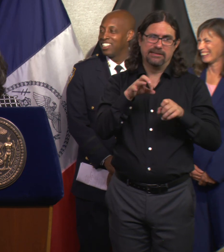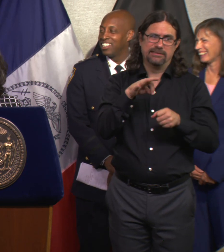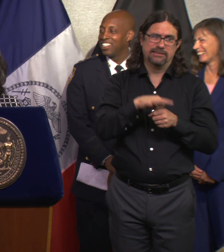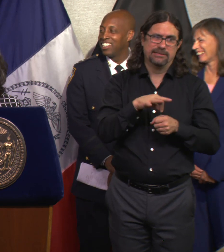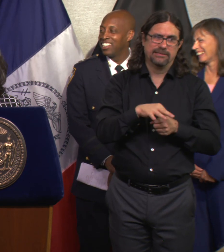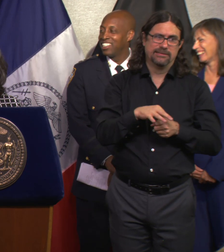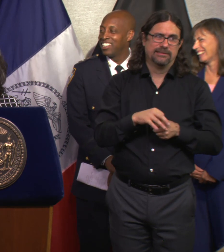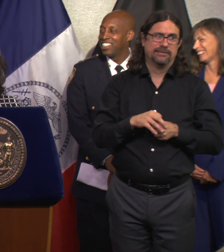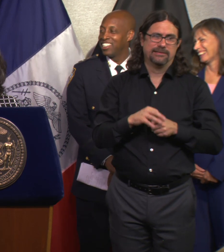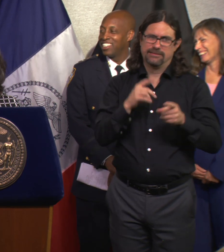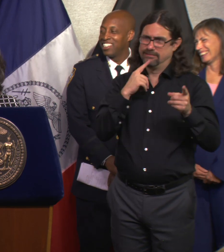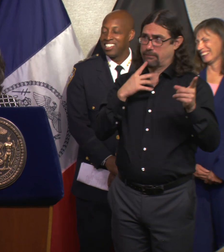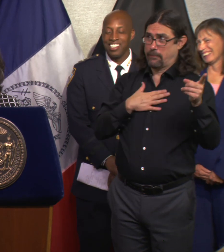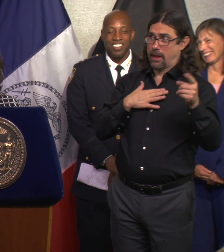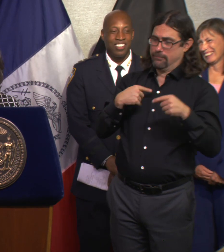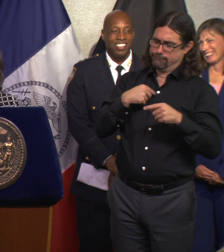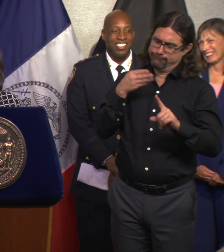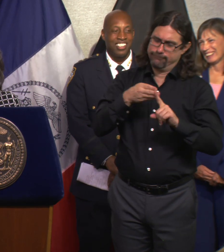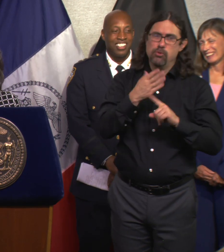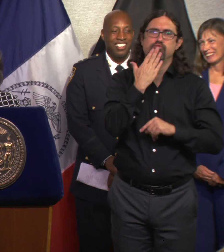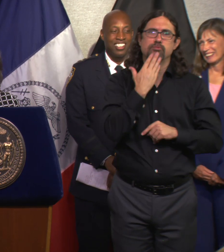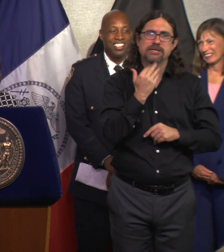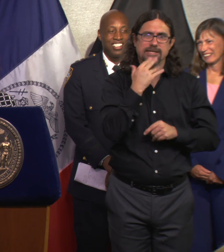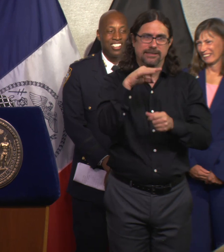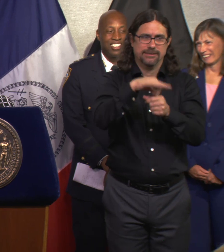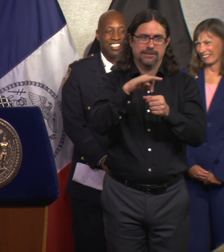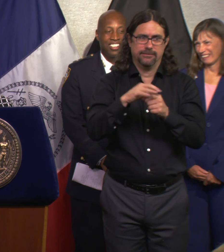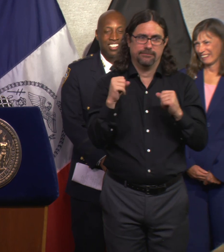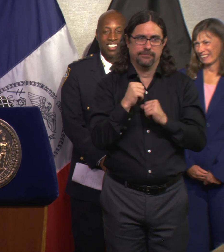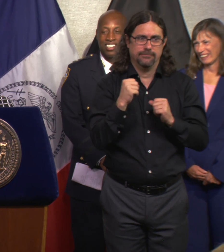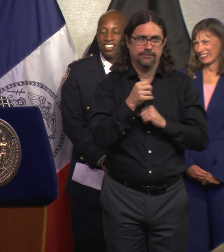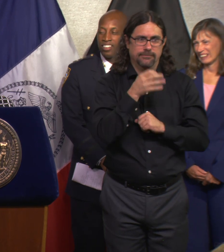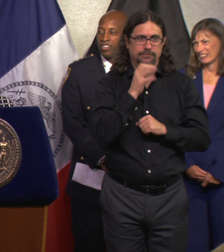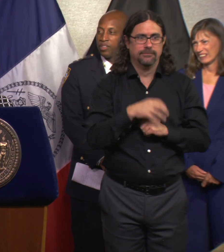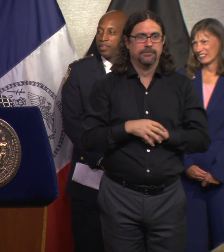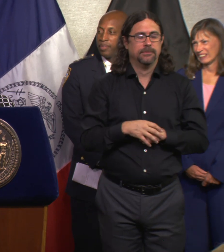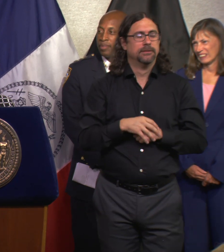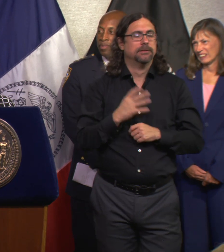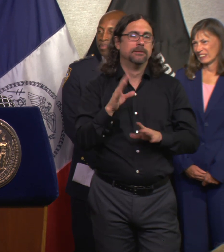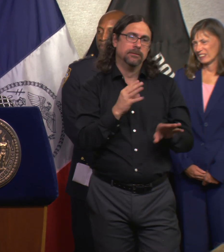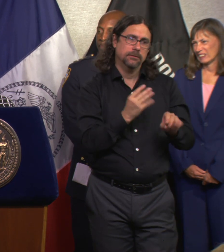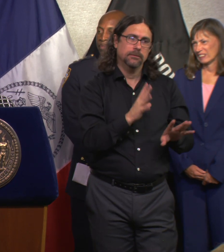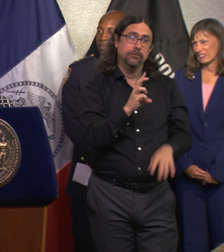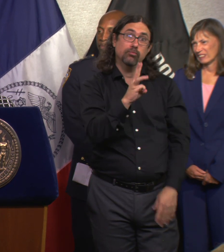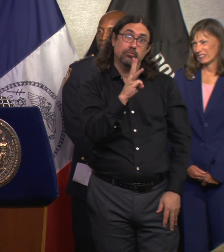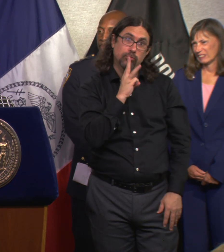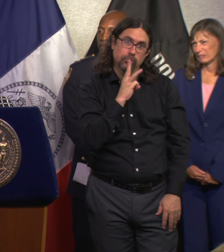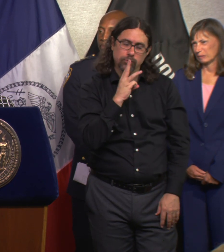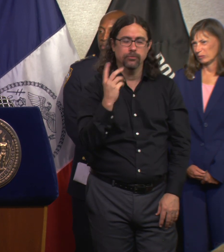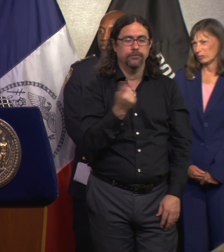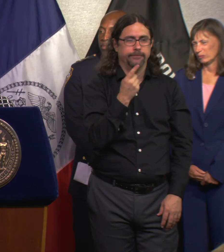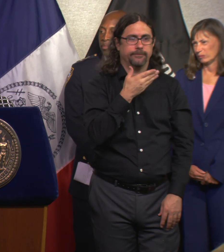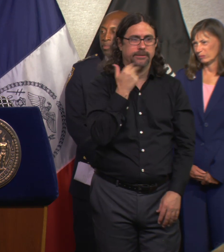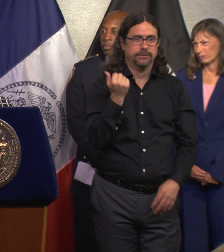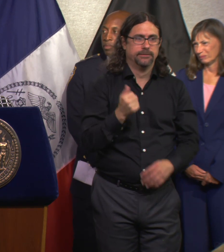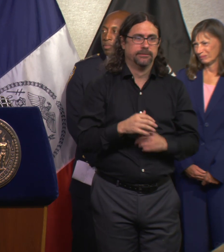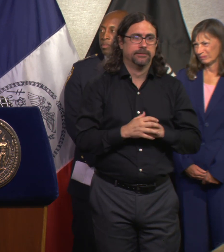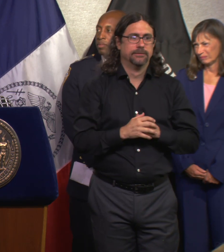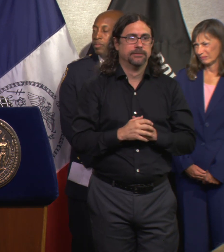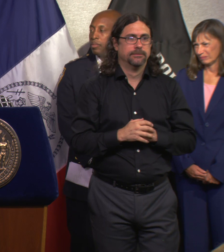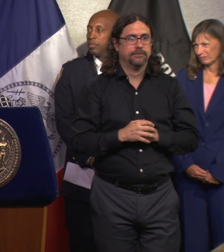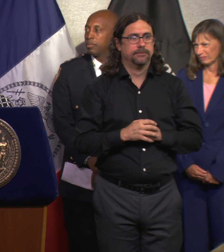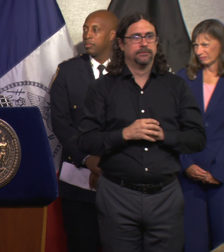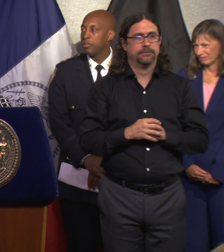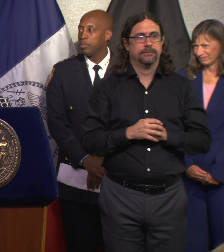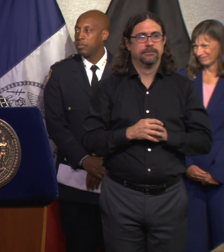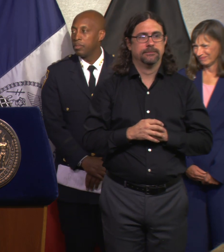why I'm asking. Water is always the best. There's certainly other drinks